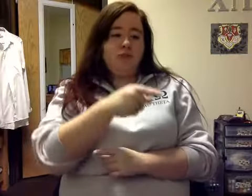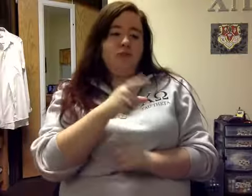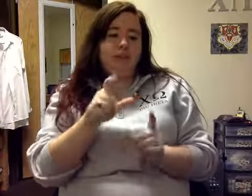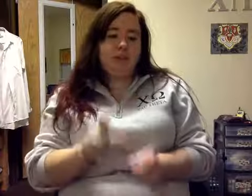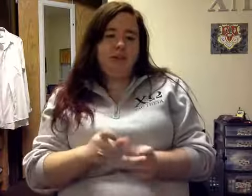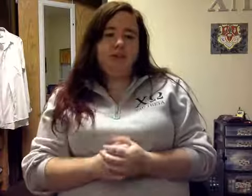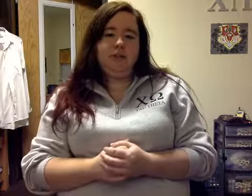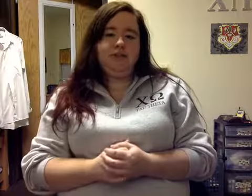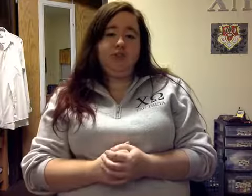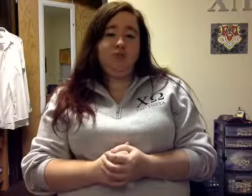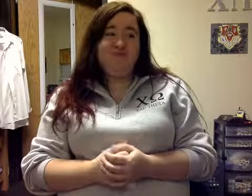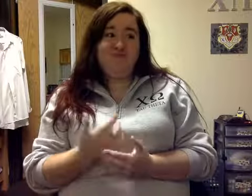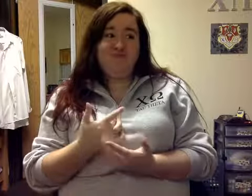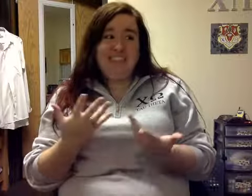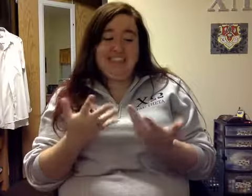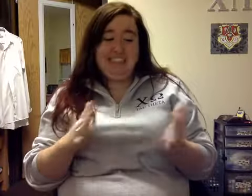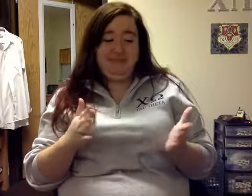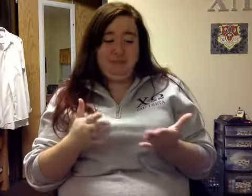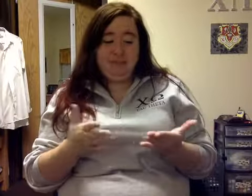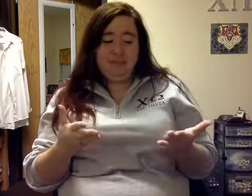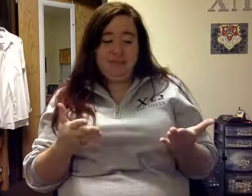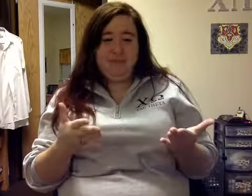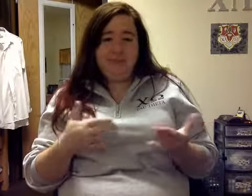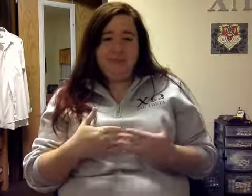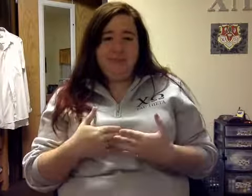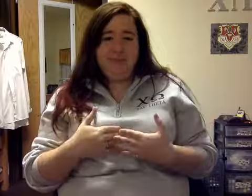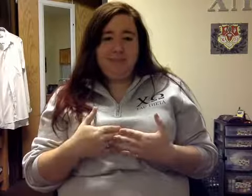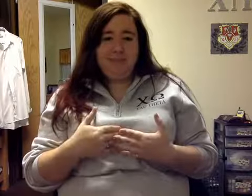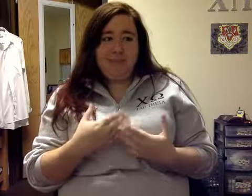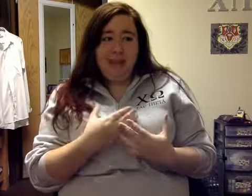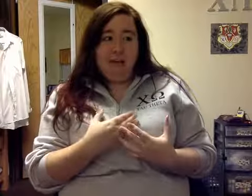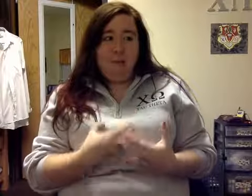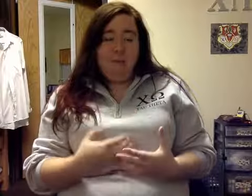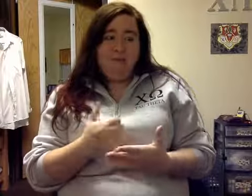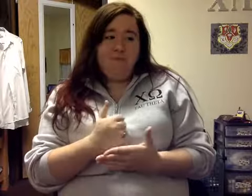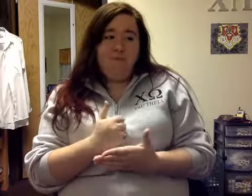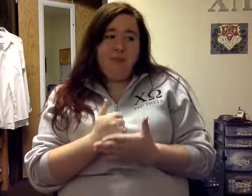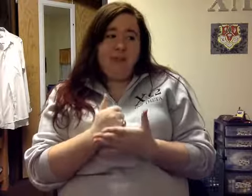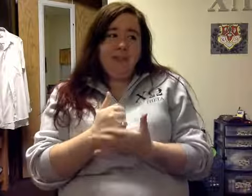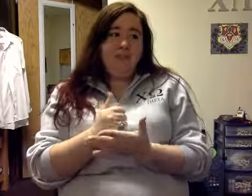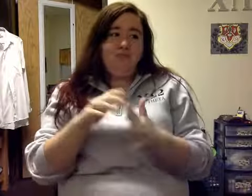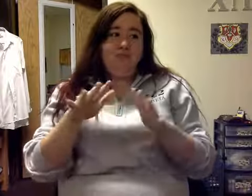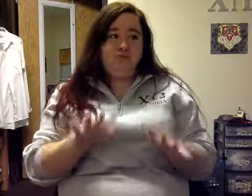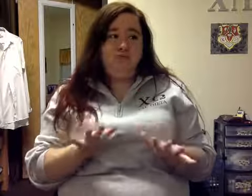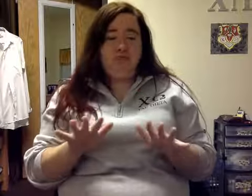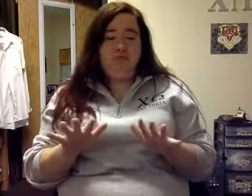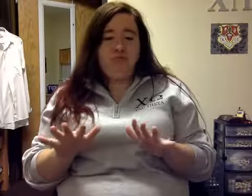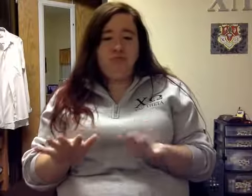GI clinic. I hope this has helped relieve some fears people might have and answered some questions that you may have about what